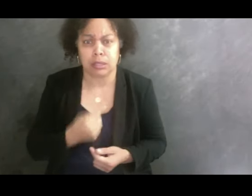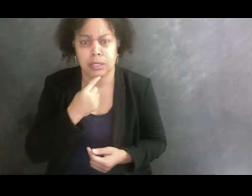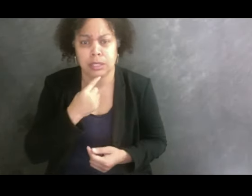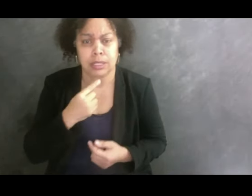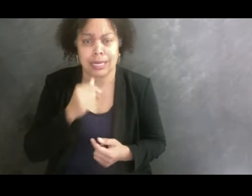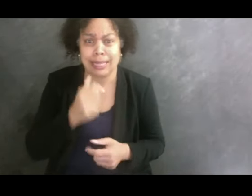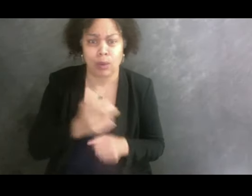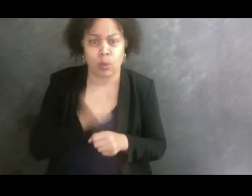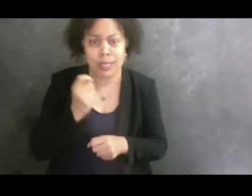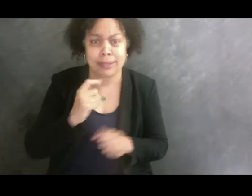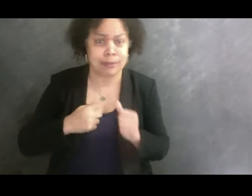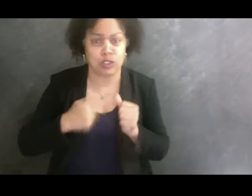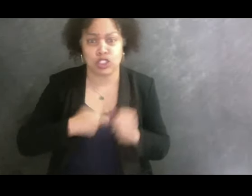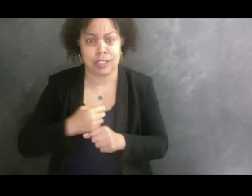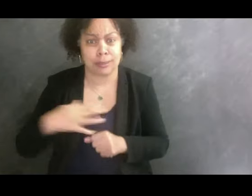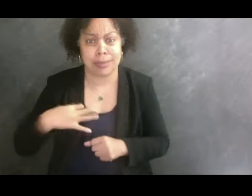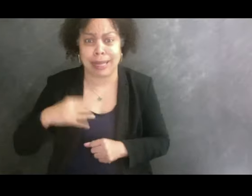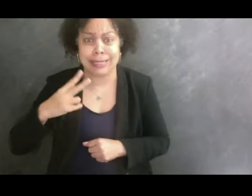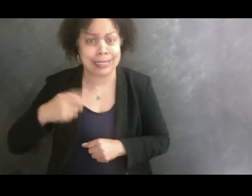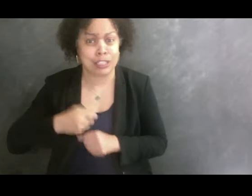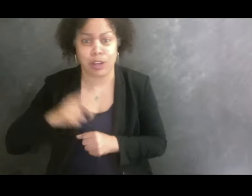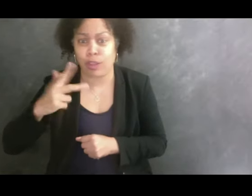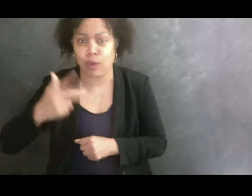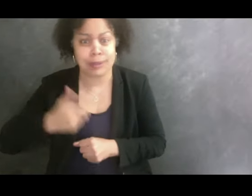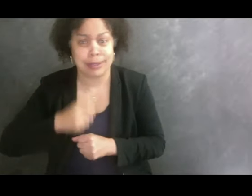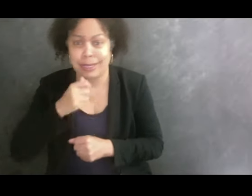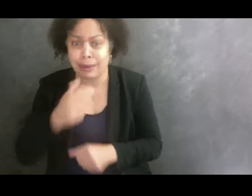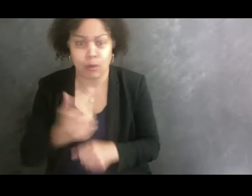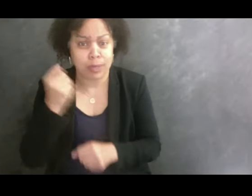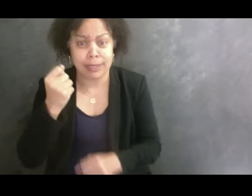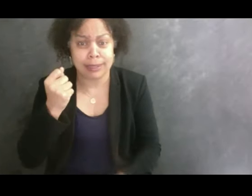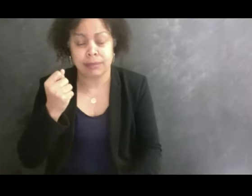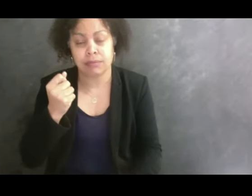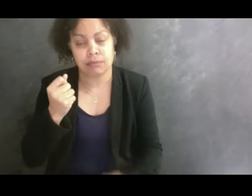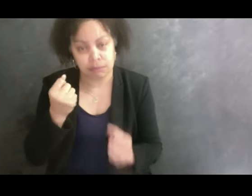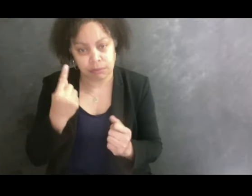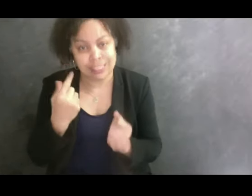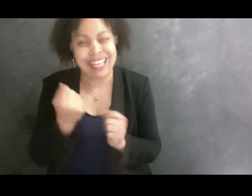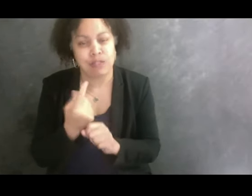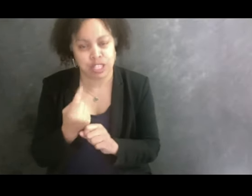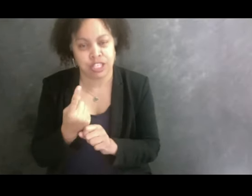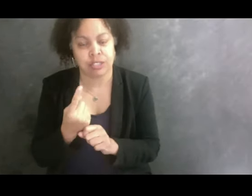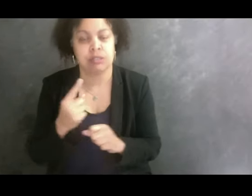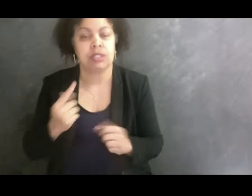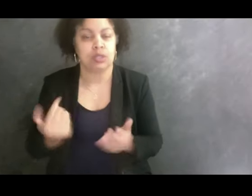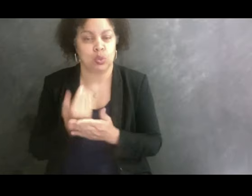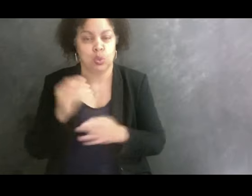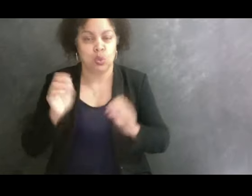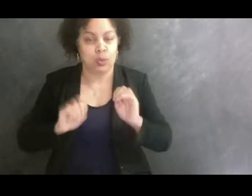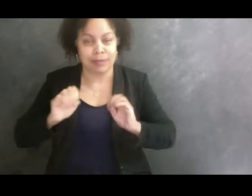the year, the first year, second year, third year that you apply. Every year we have different experts looking at the